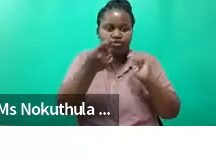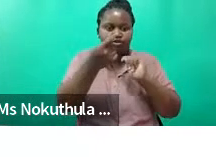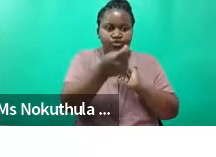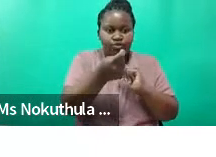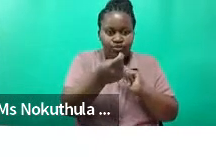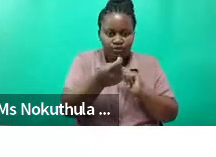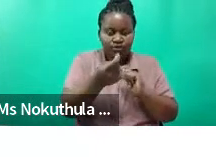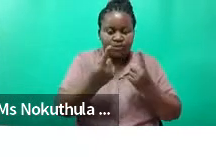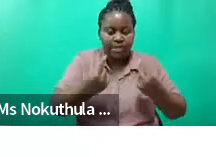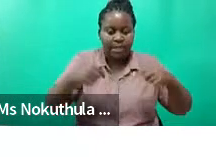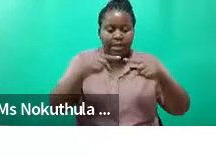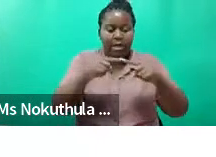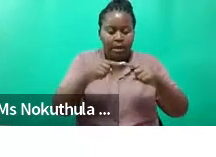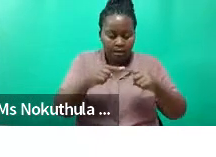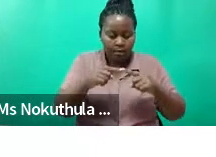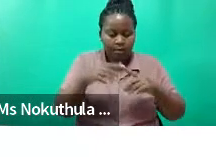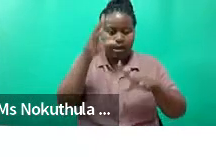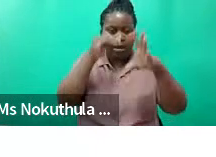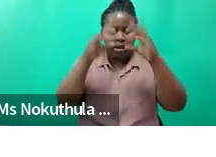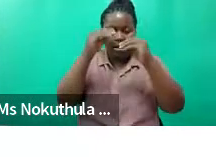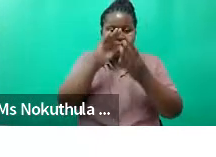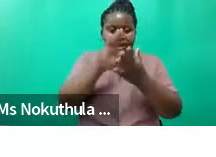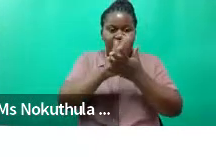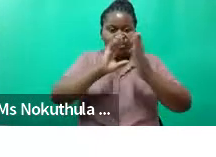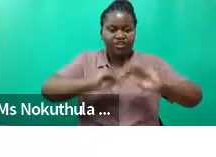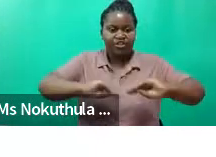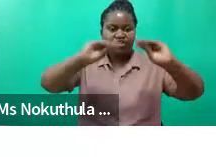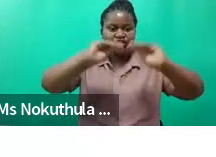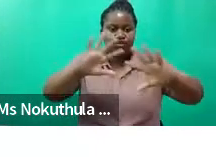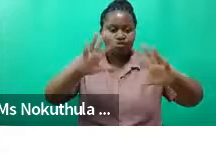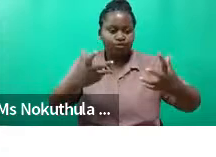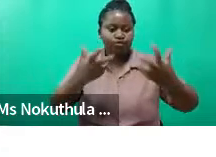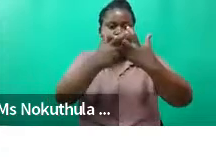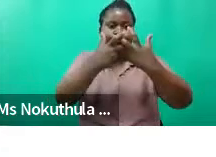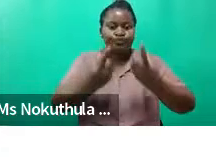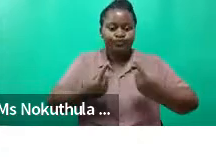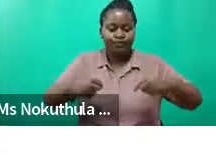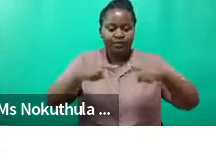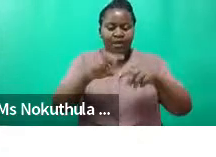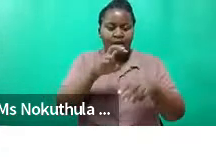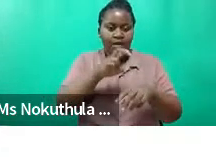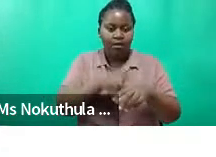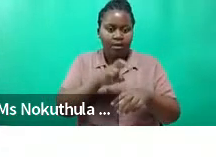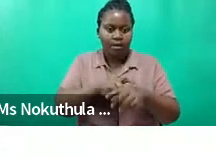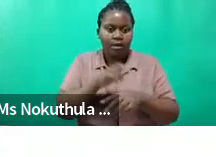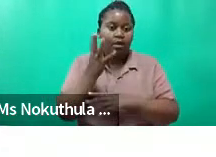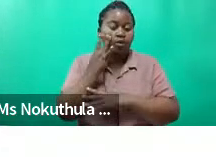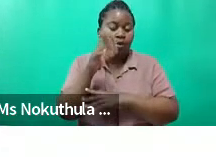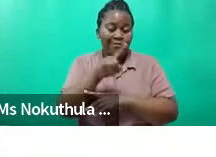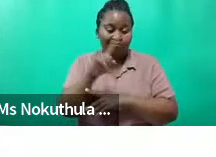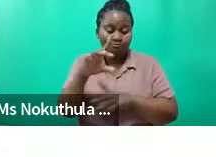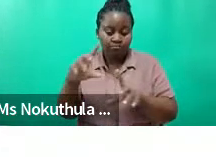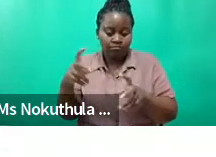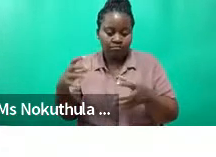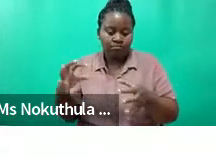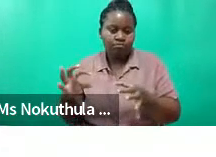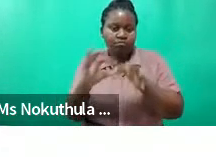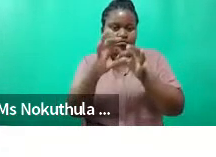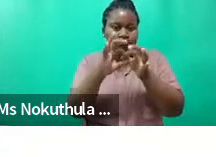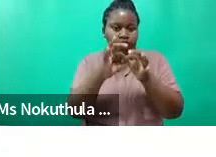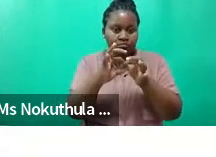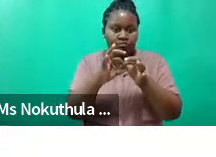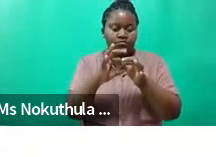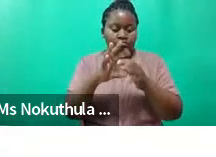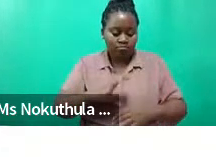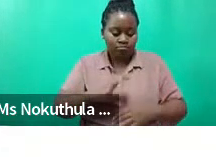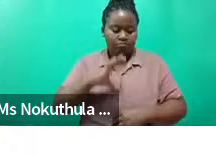teaching to suit their needs. And in that way, when they collaborate with us, they become more confident in their